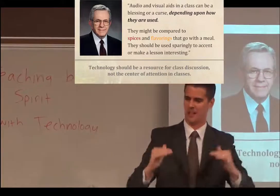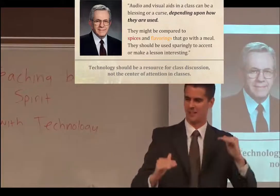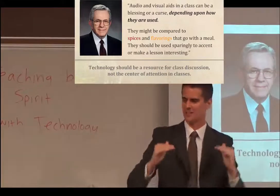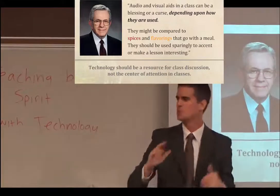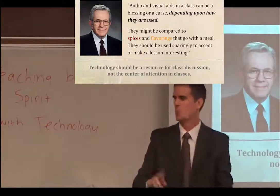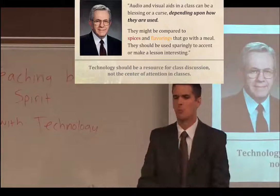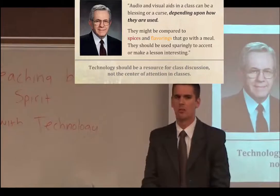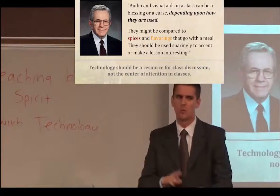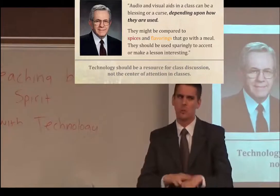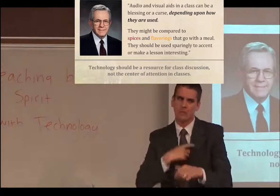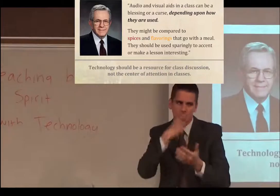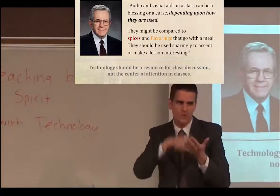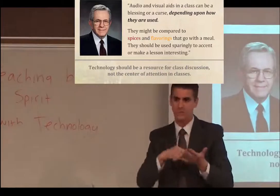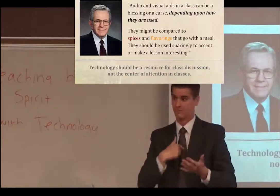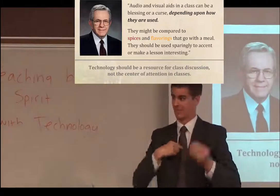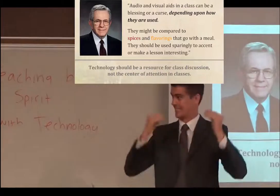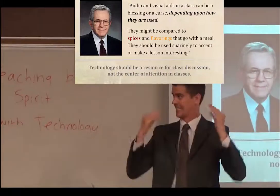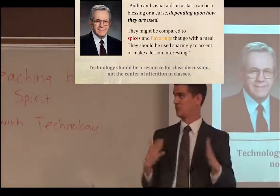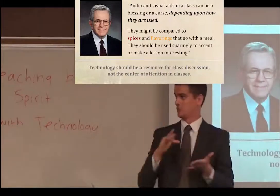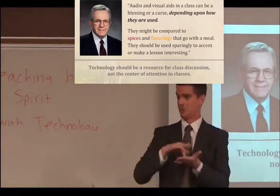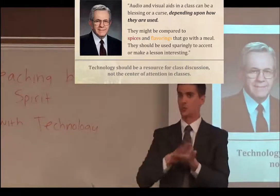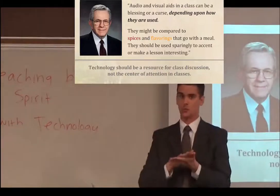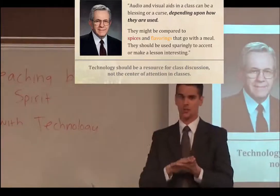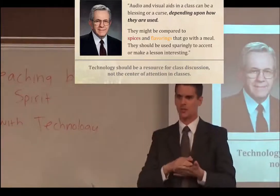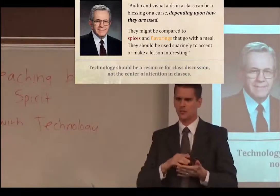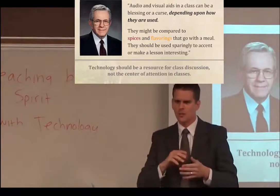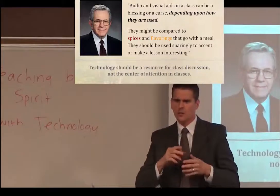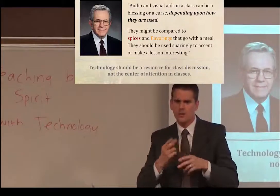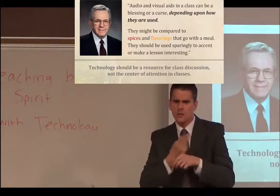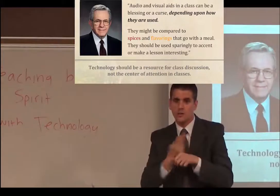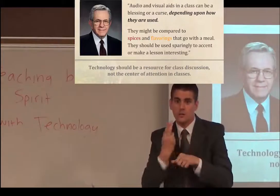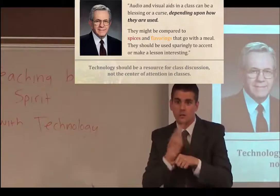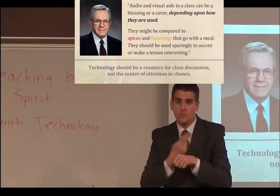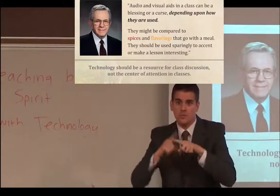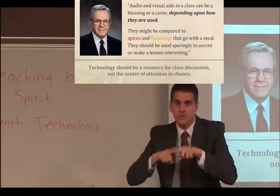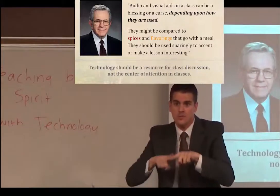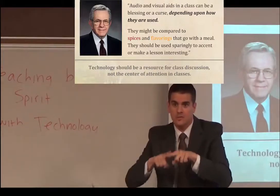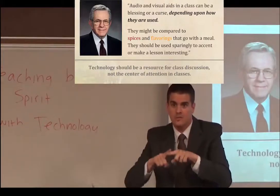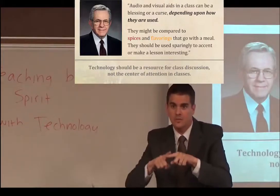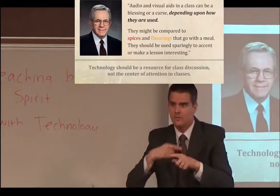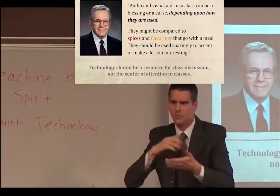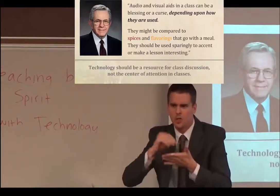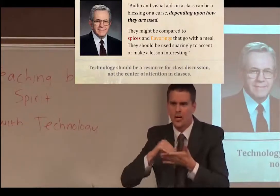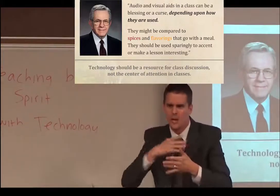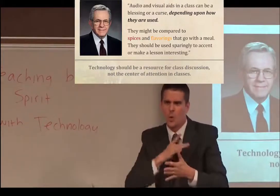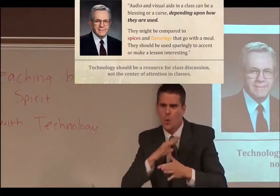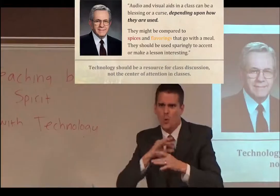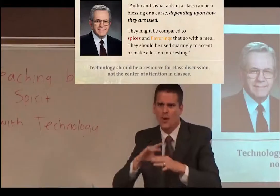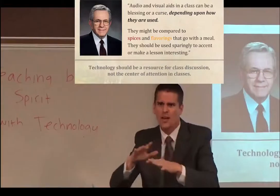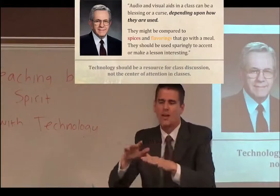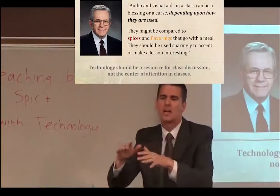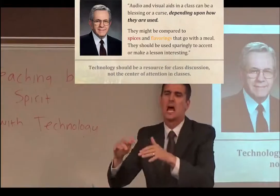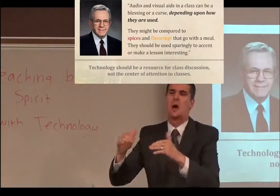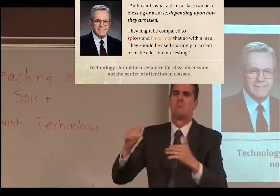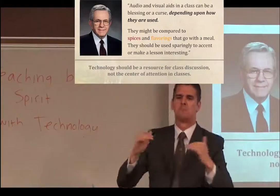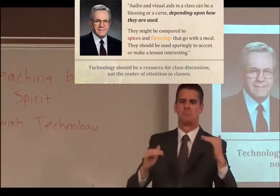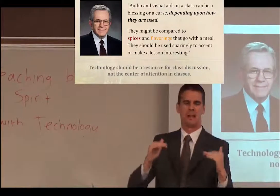it. You know, finding that balance is really important. I teach middle school, and I used to depend on that, and learning it is really cool, and